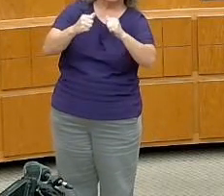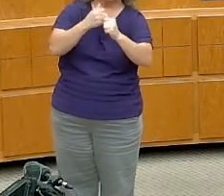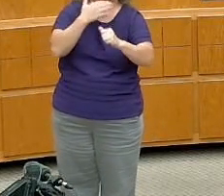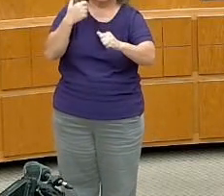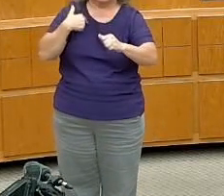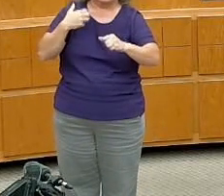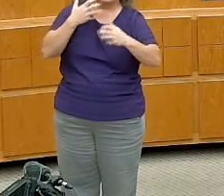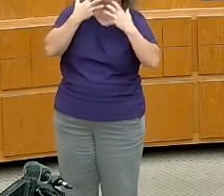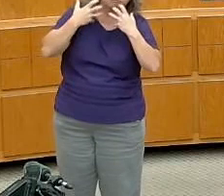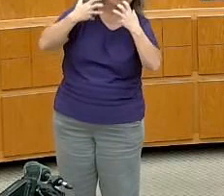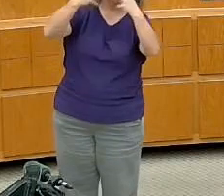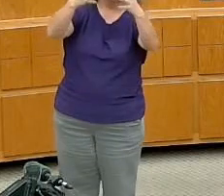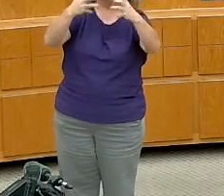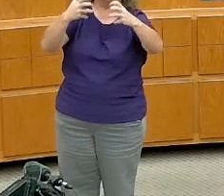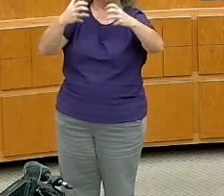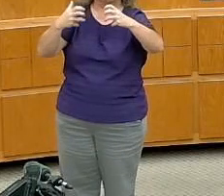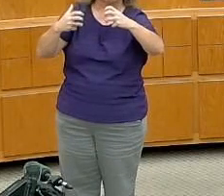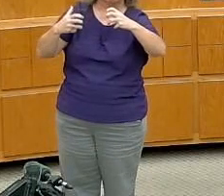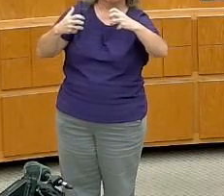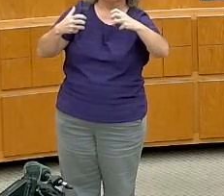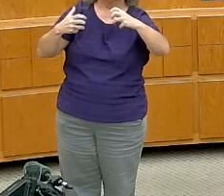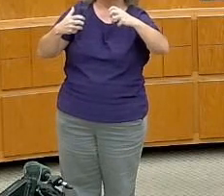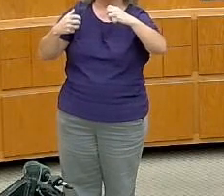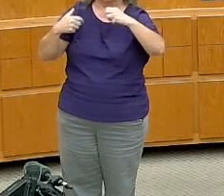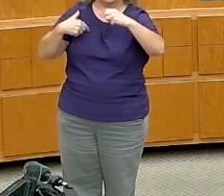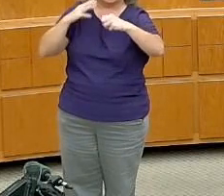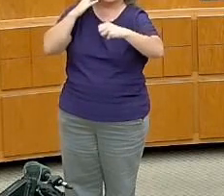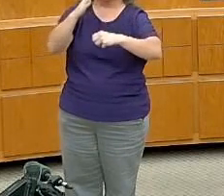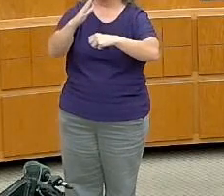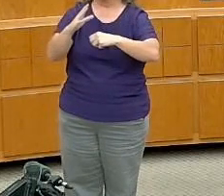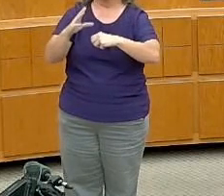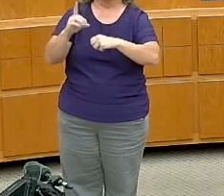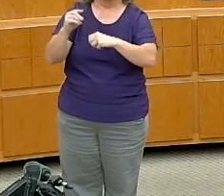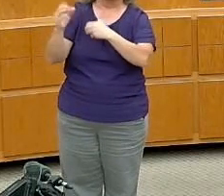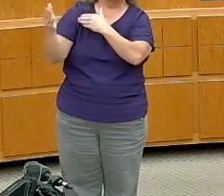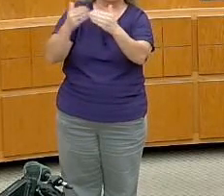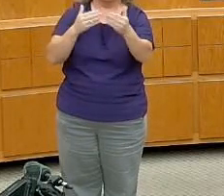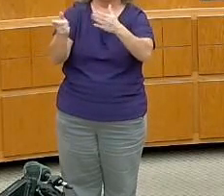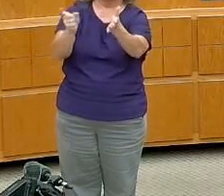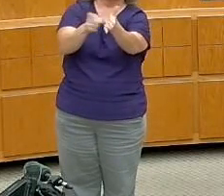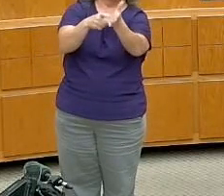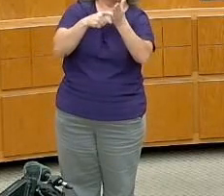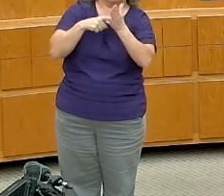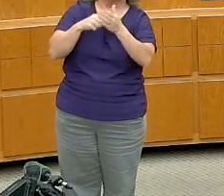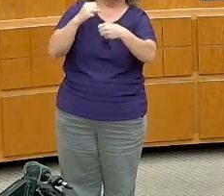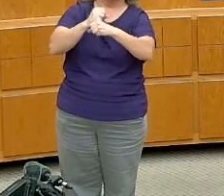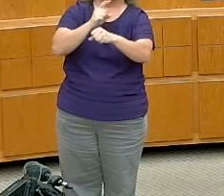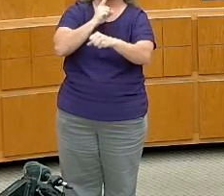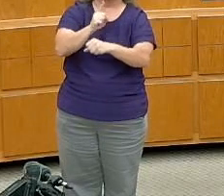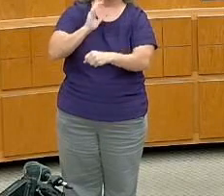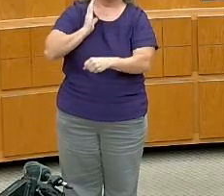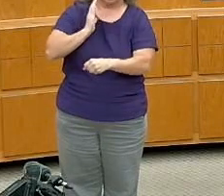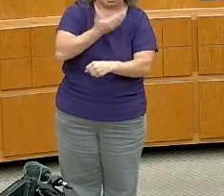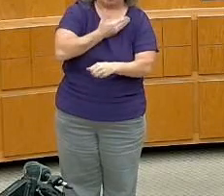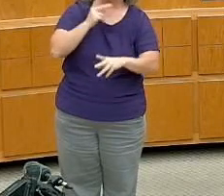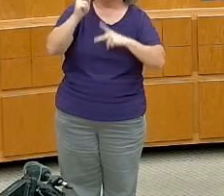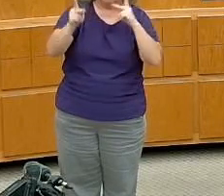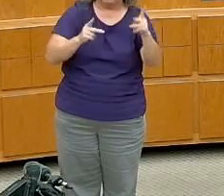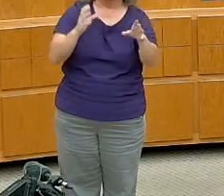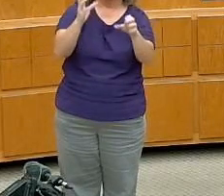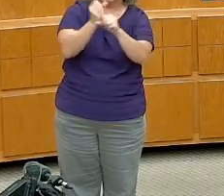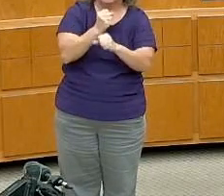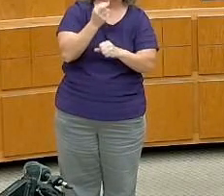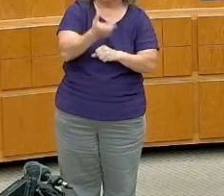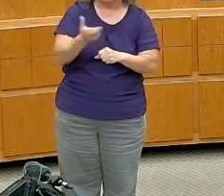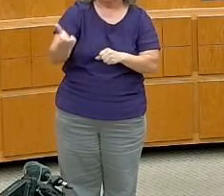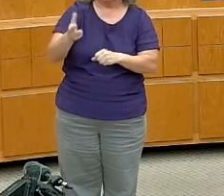loudest, scream at the highest pitch. I will do anything it takes to make sure our people get the resources they